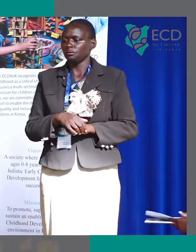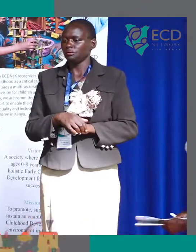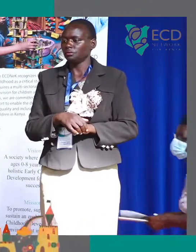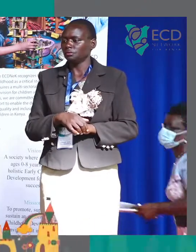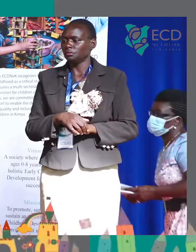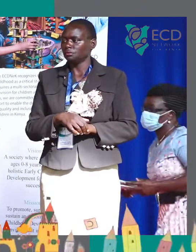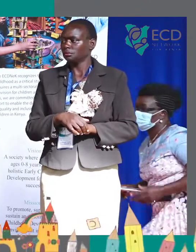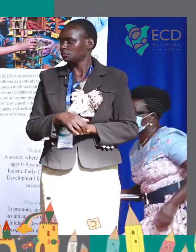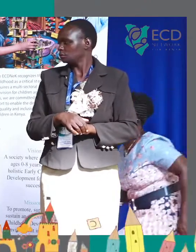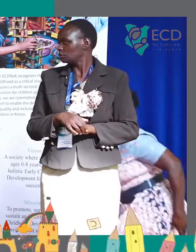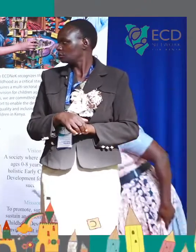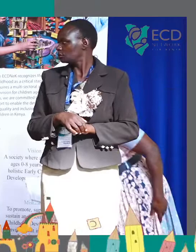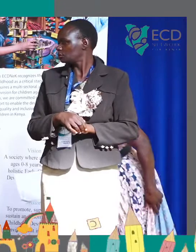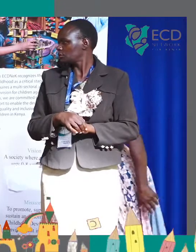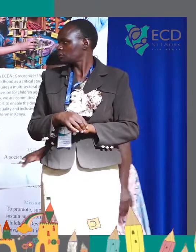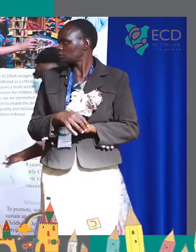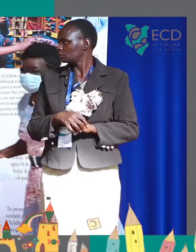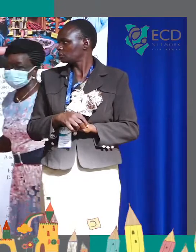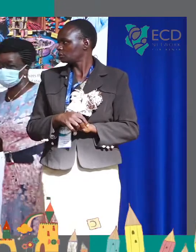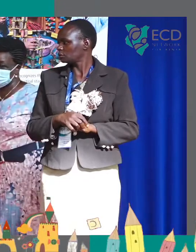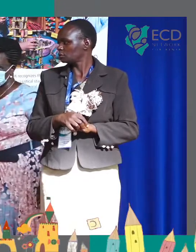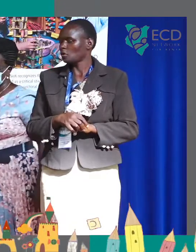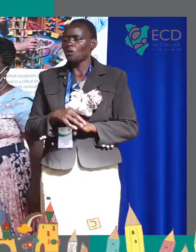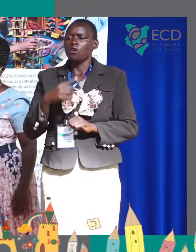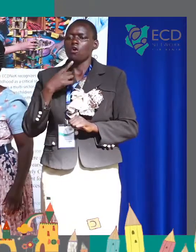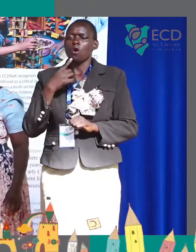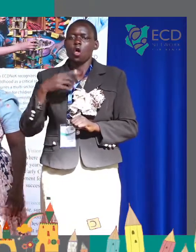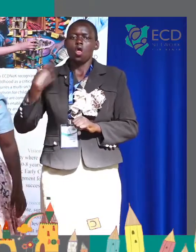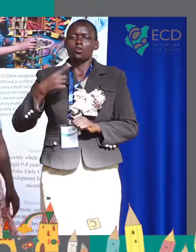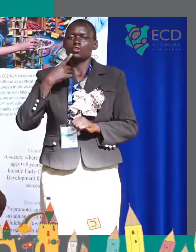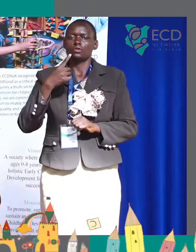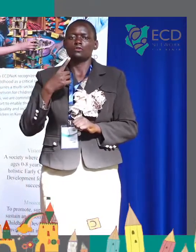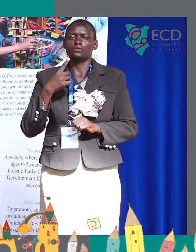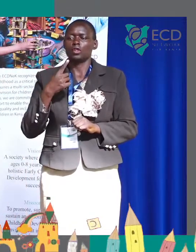We've been told to use the sign language.